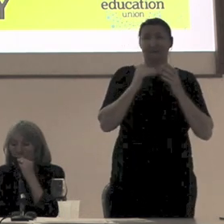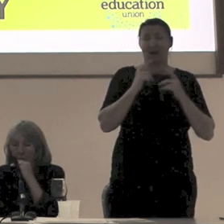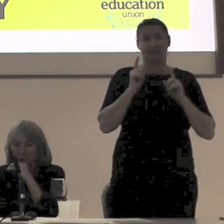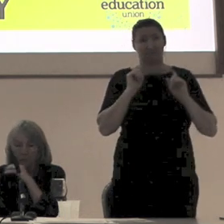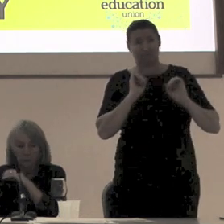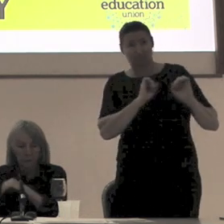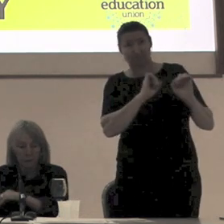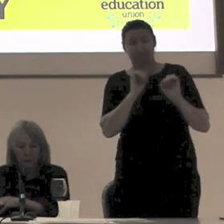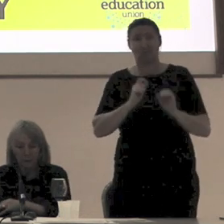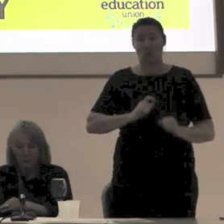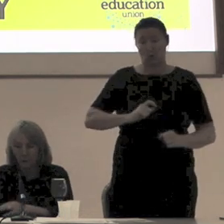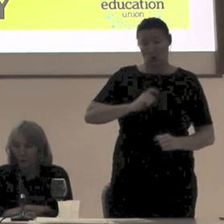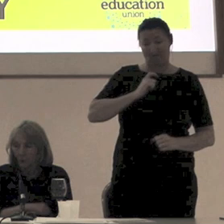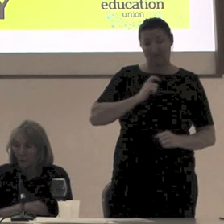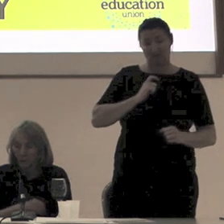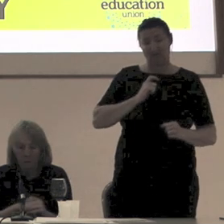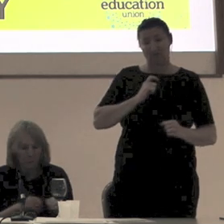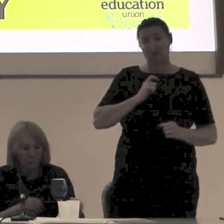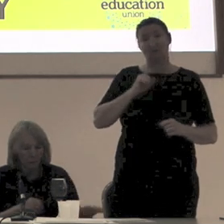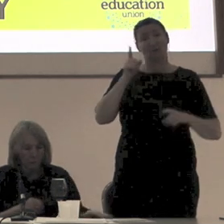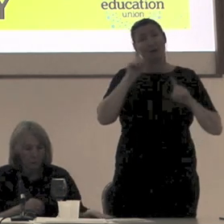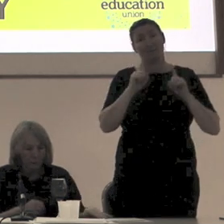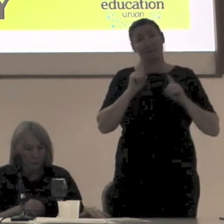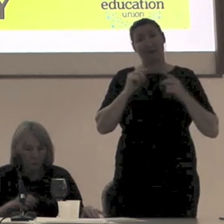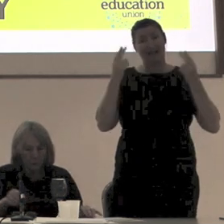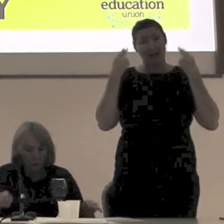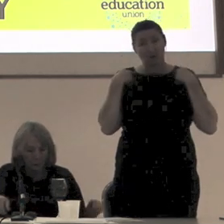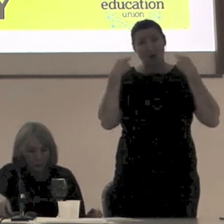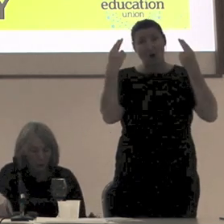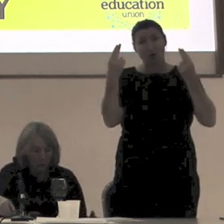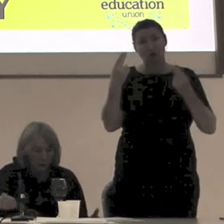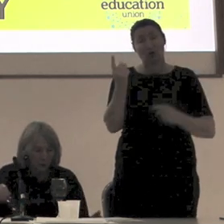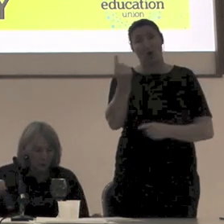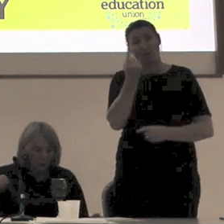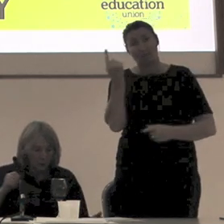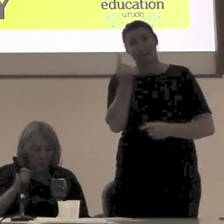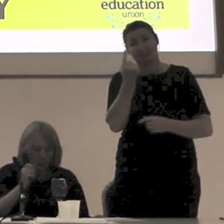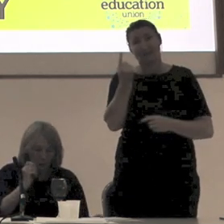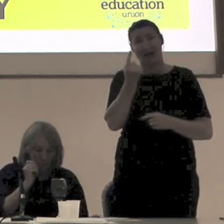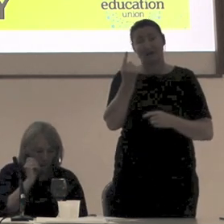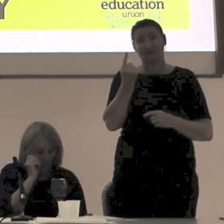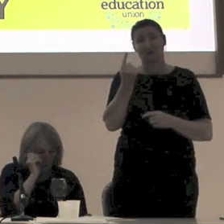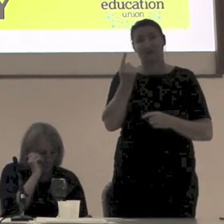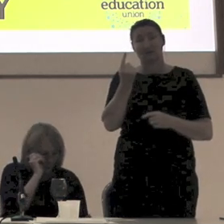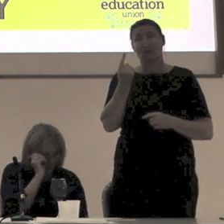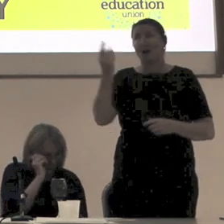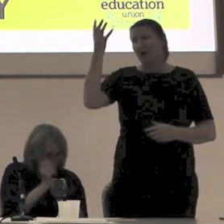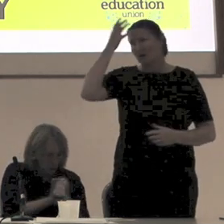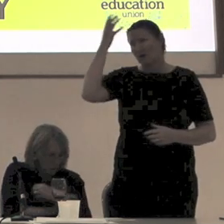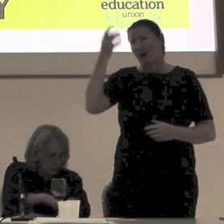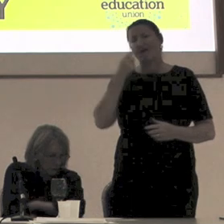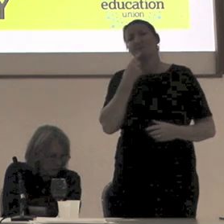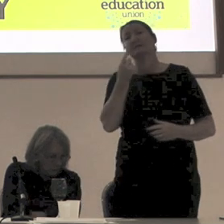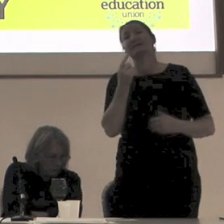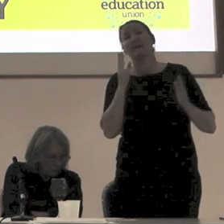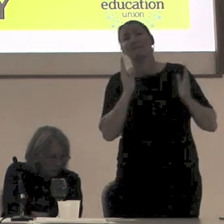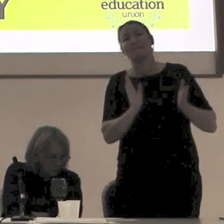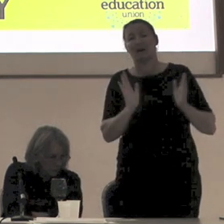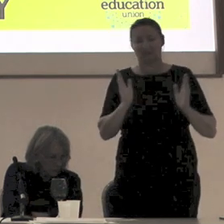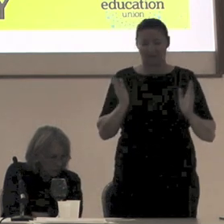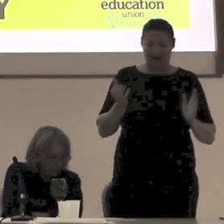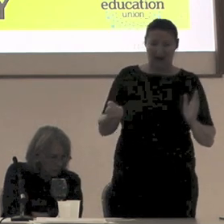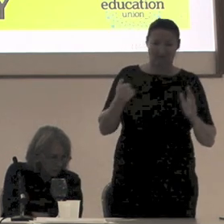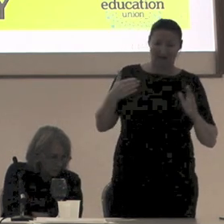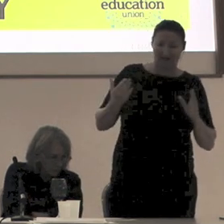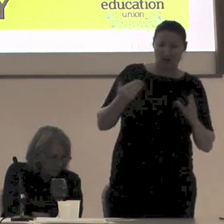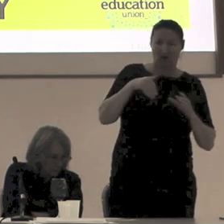of themselves and their students is essential to achieving the government's stated aim of a more inclusive education